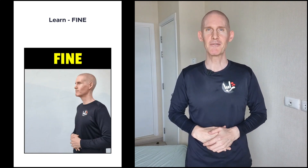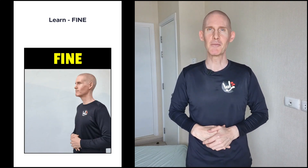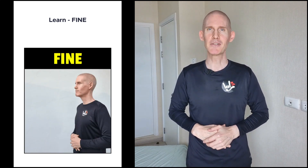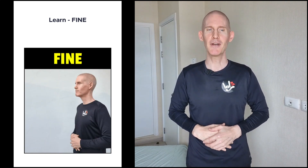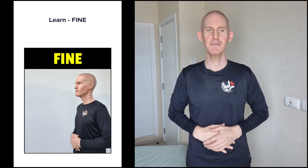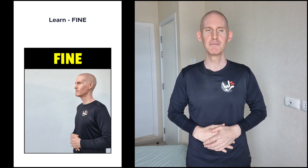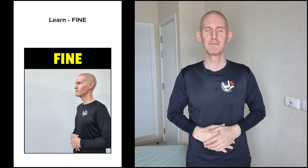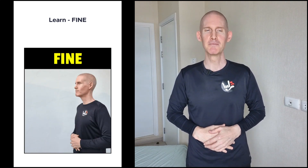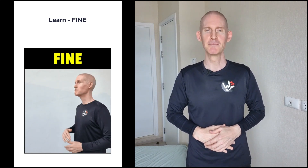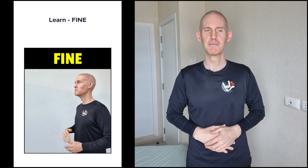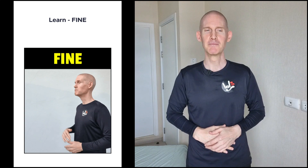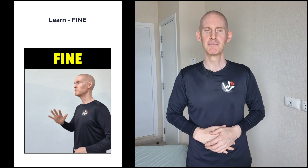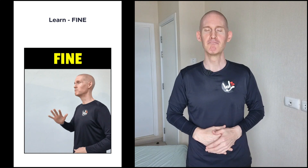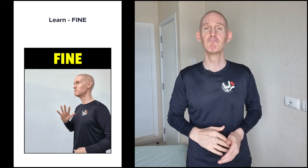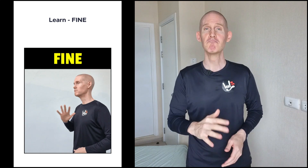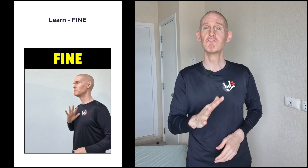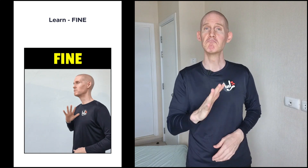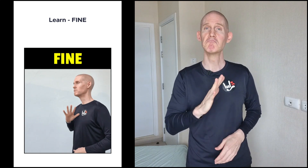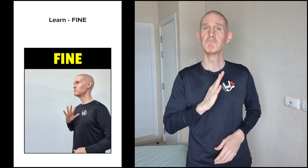All right, one more time.